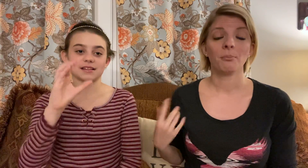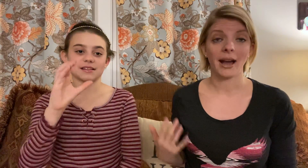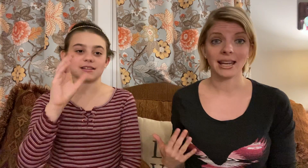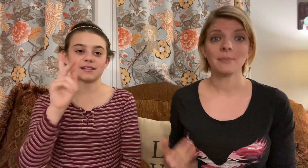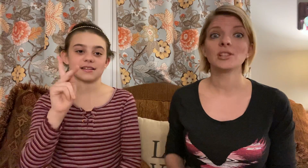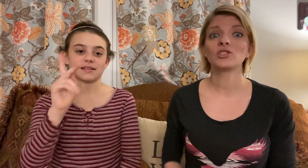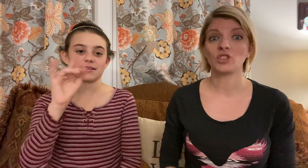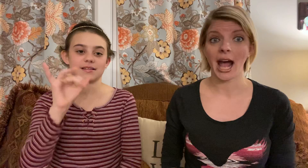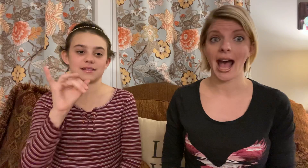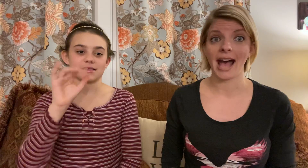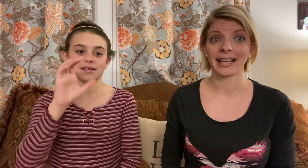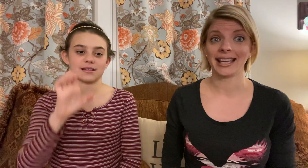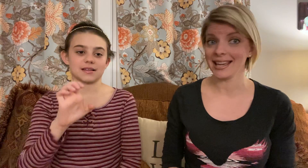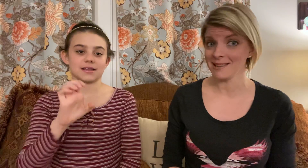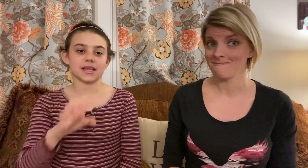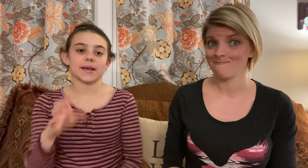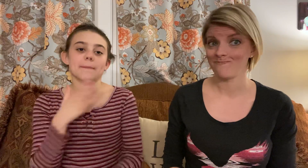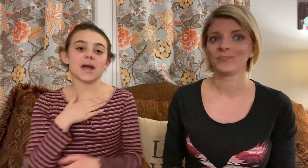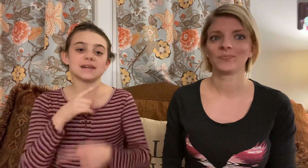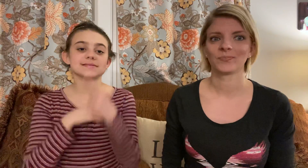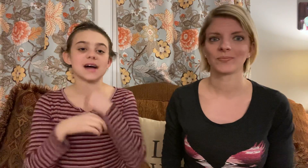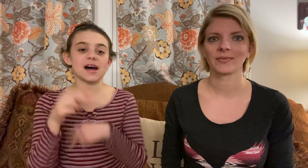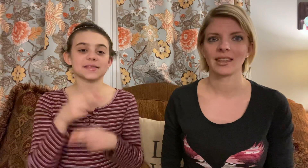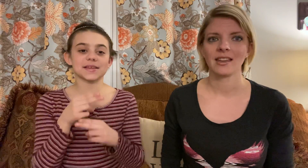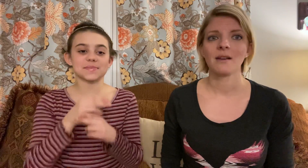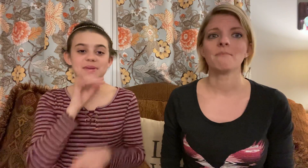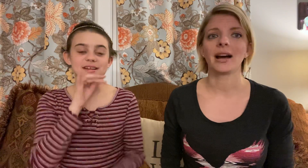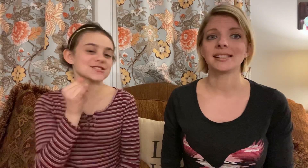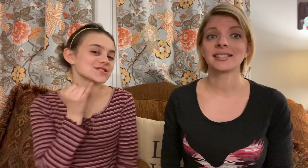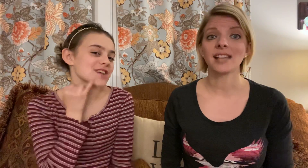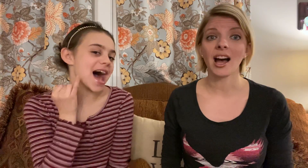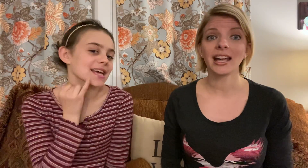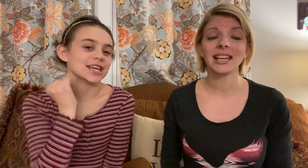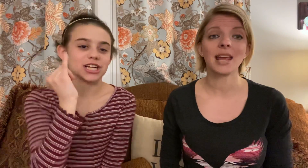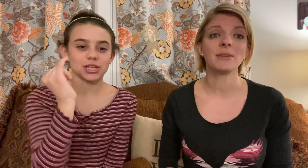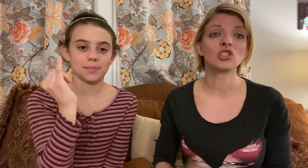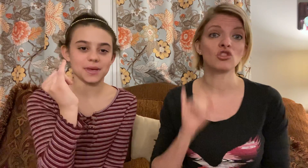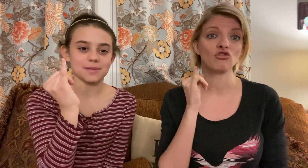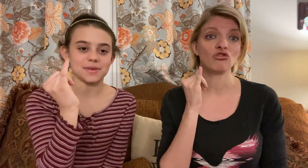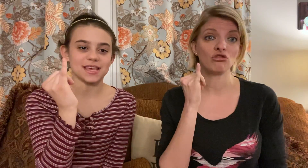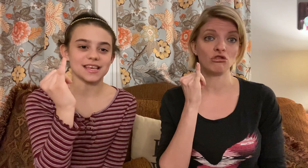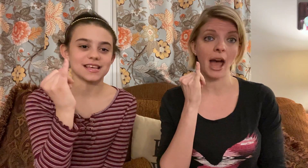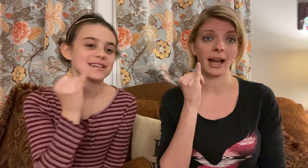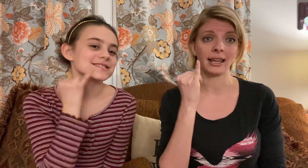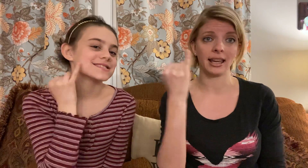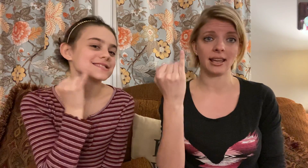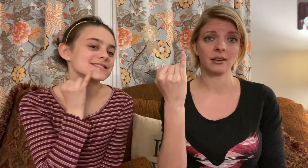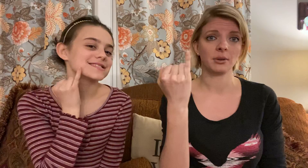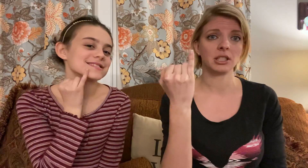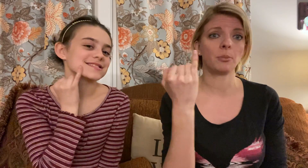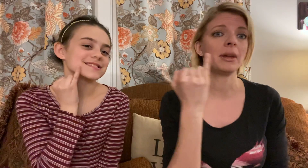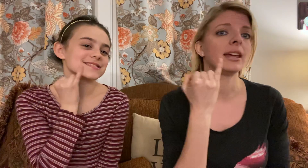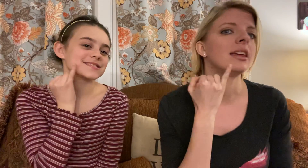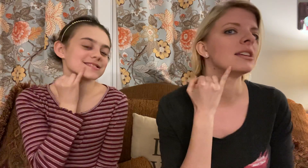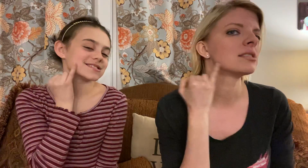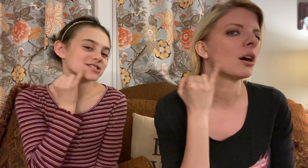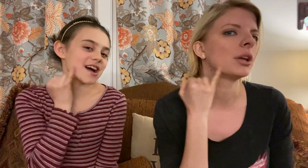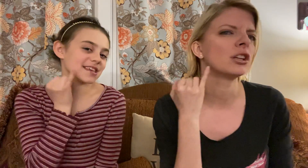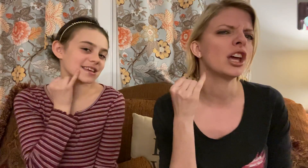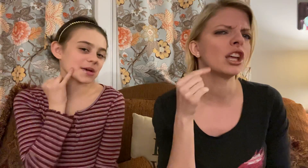My name is Jackie. My sign name is Jackie with your pinky. So it